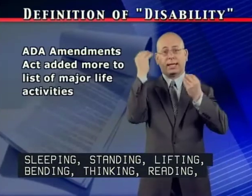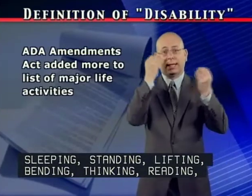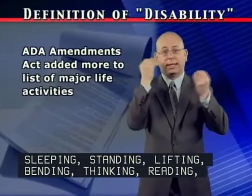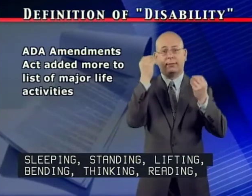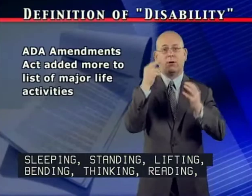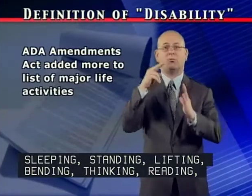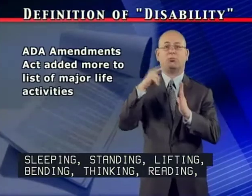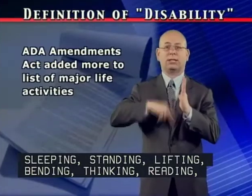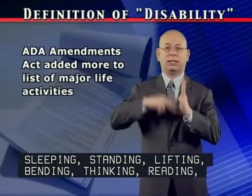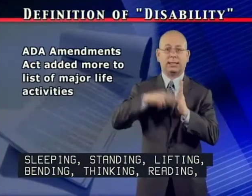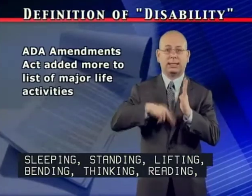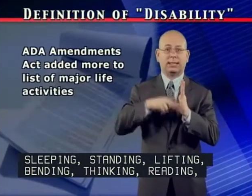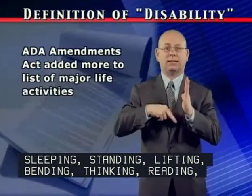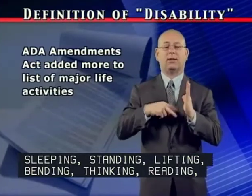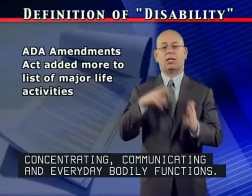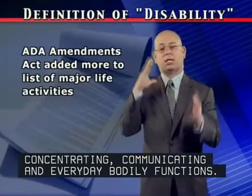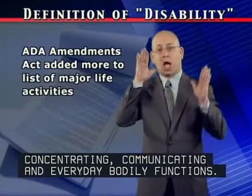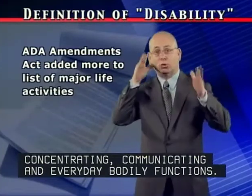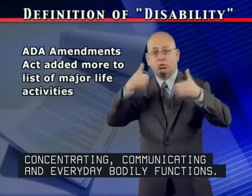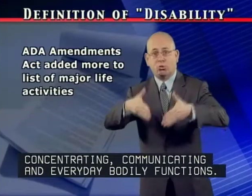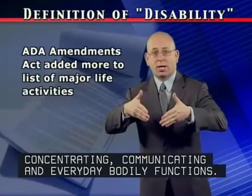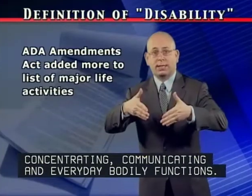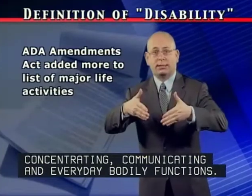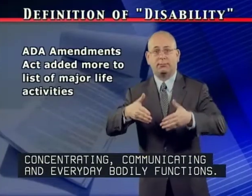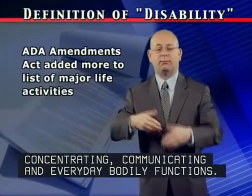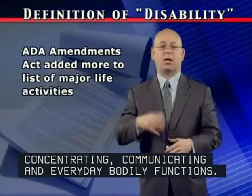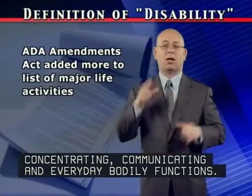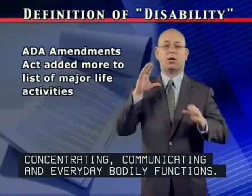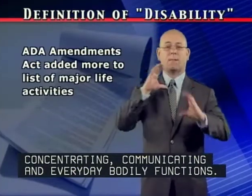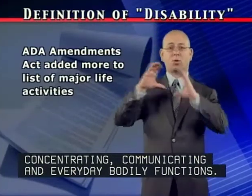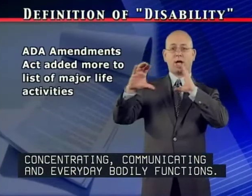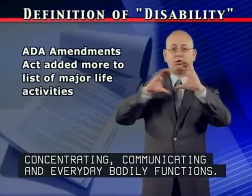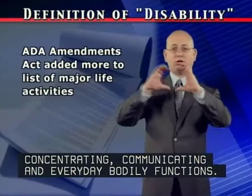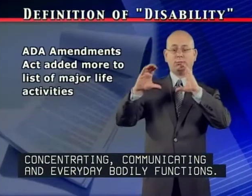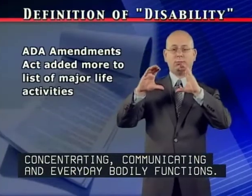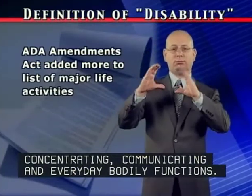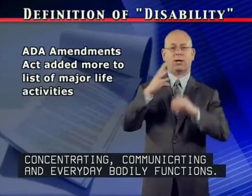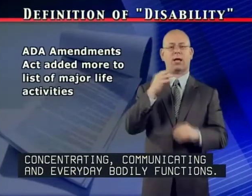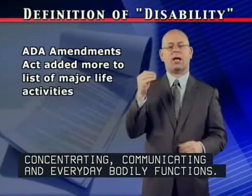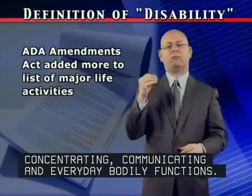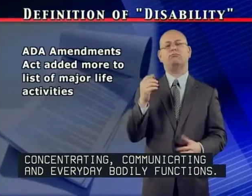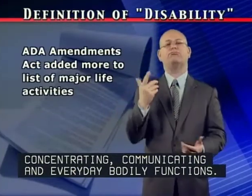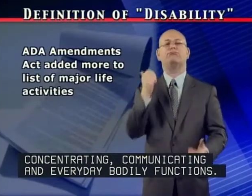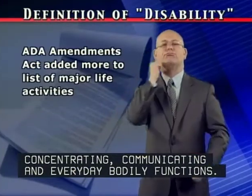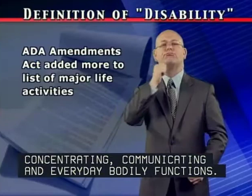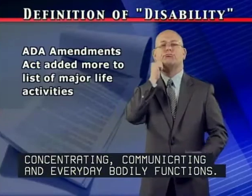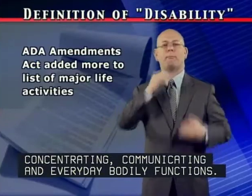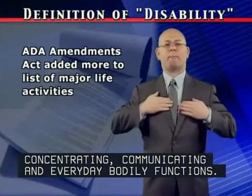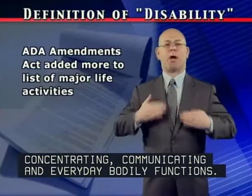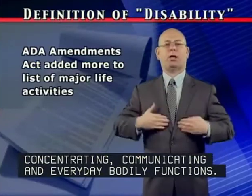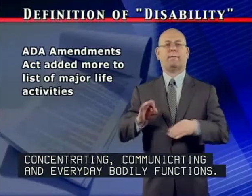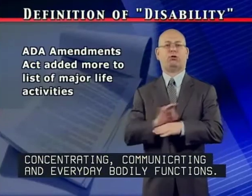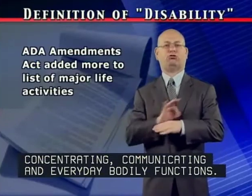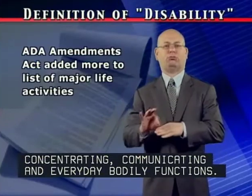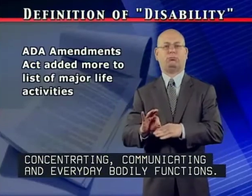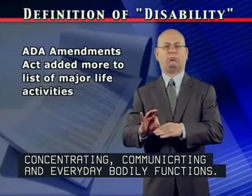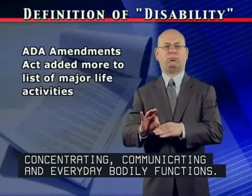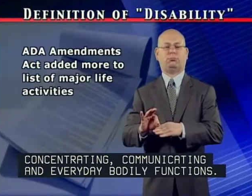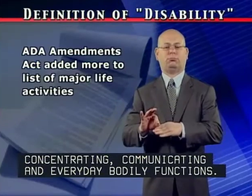thinking, reading, concentrating, communicating, and everyday bodily